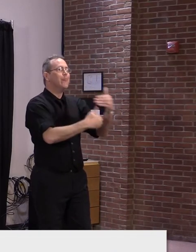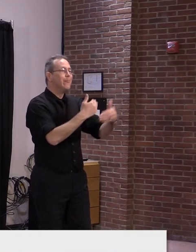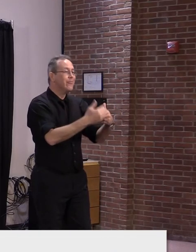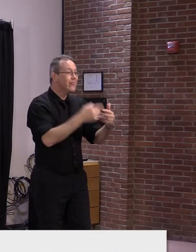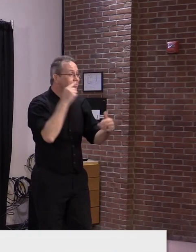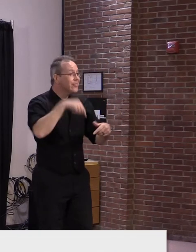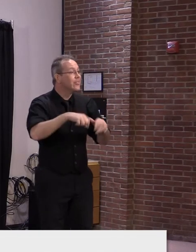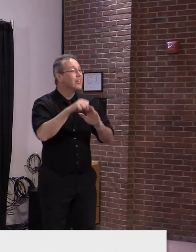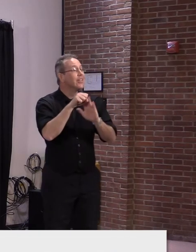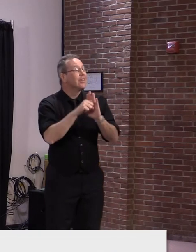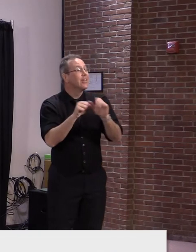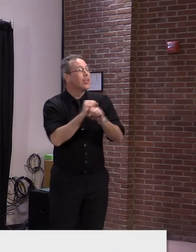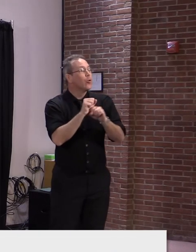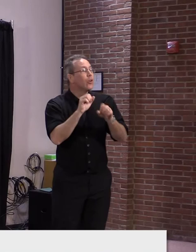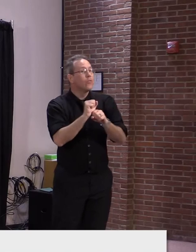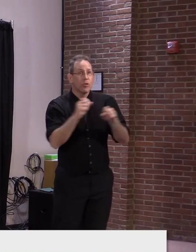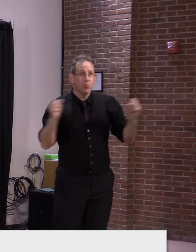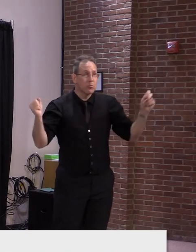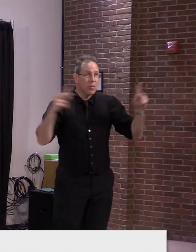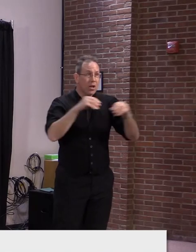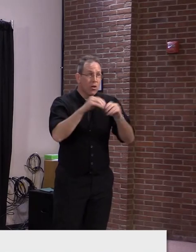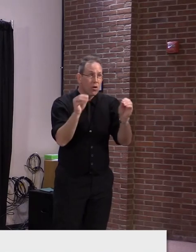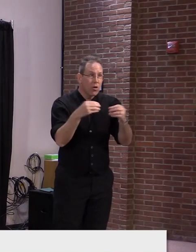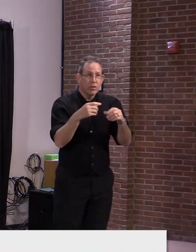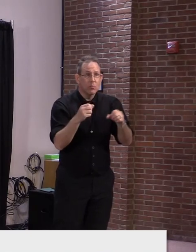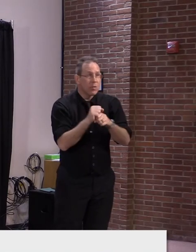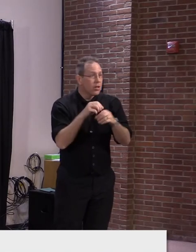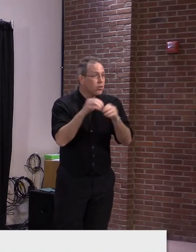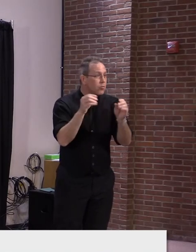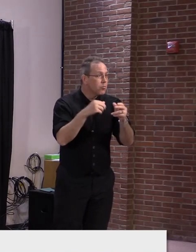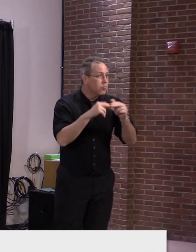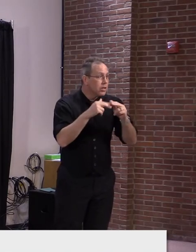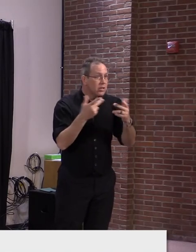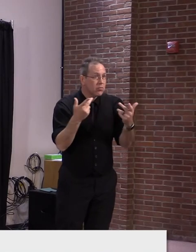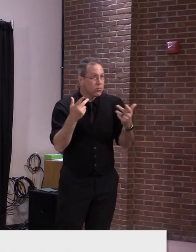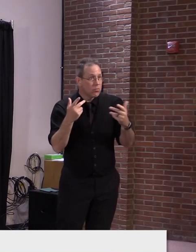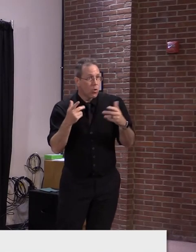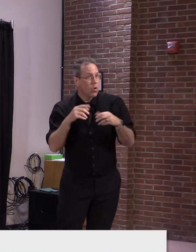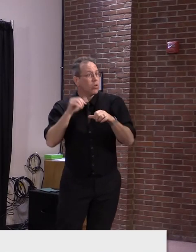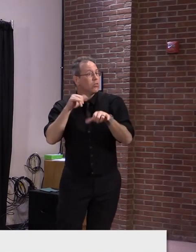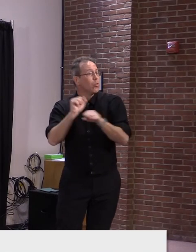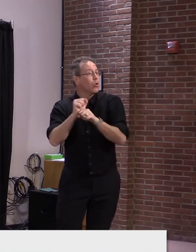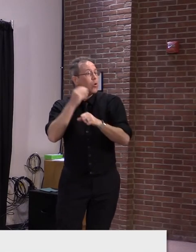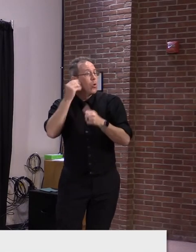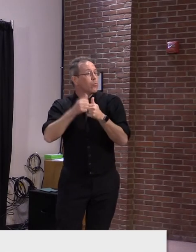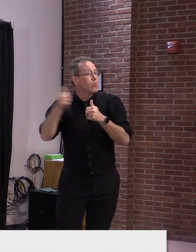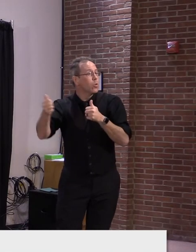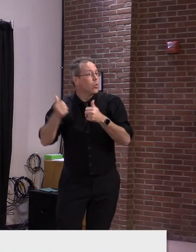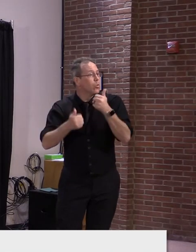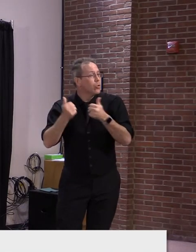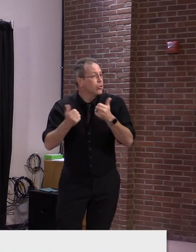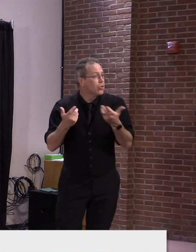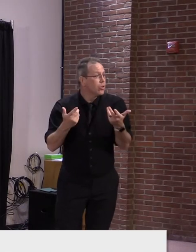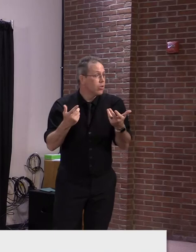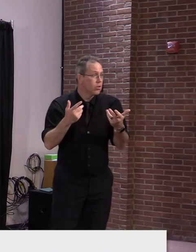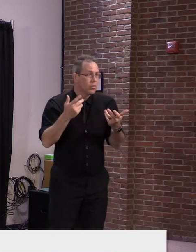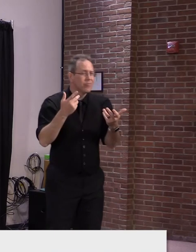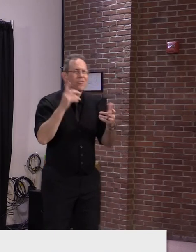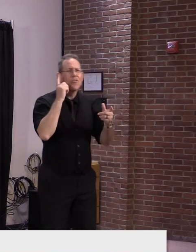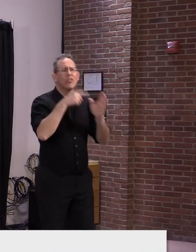state workers returning to their offices, of which we have a bunch here in Waterbury. People are eager